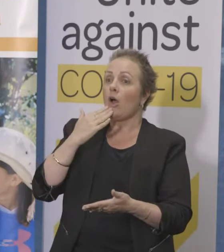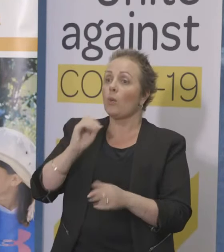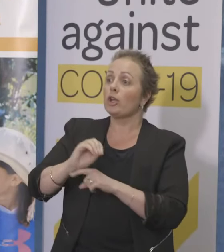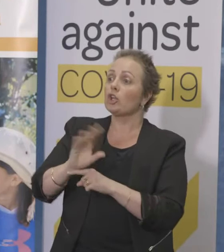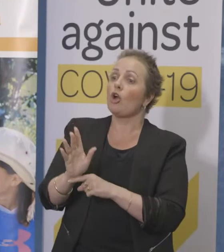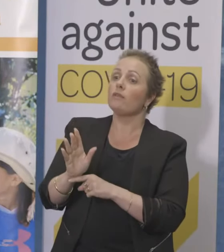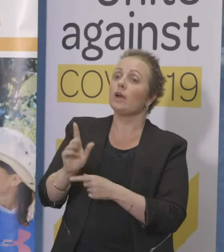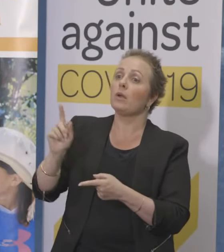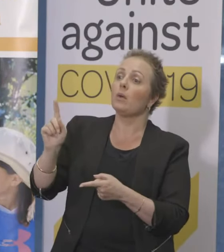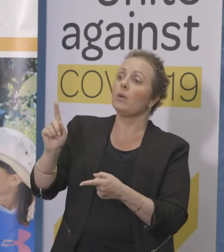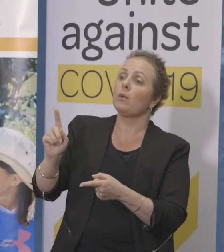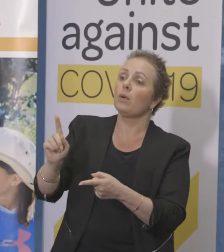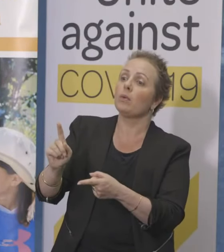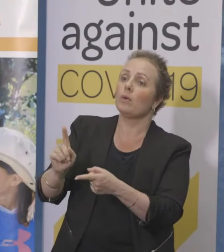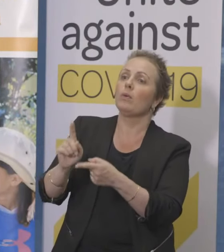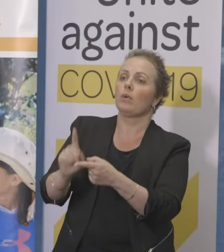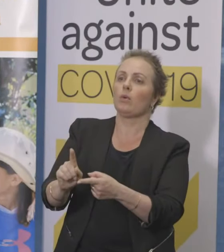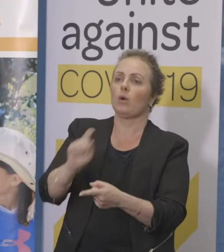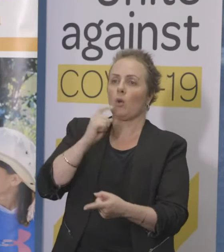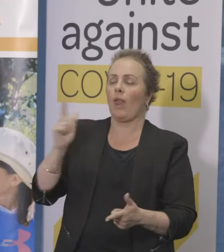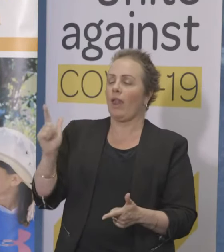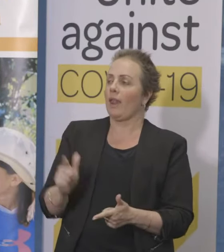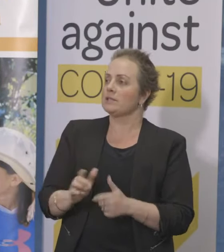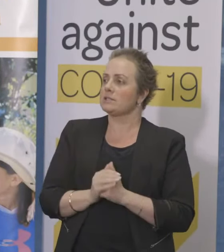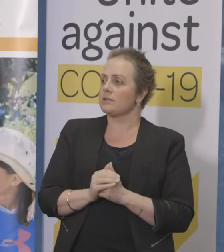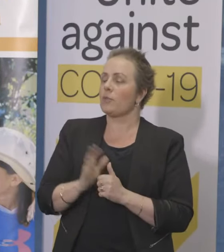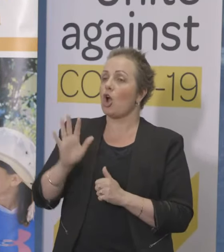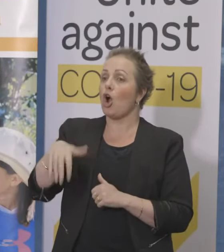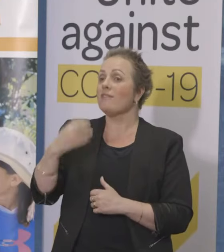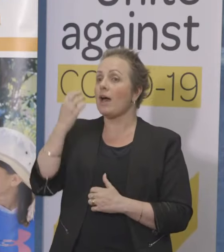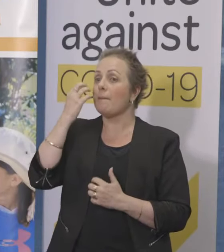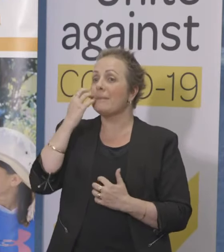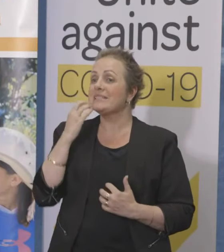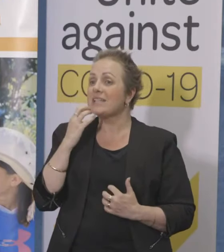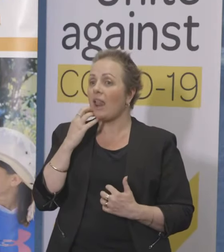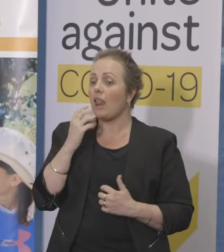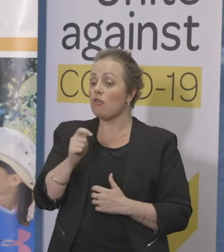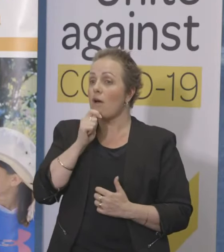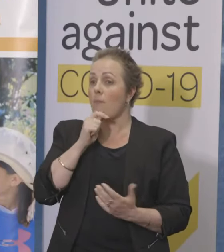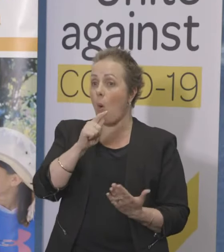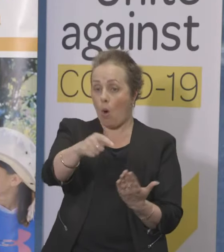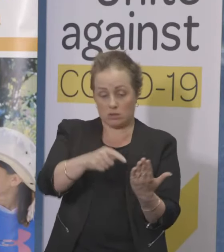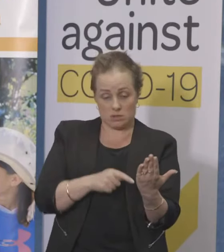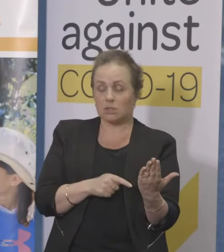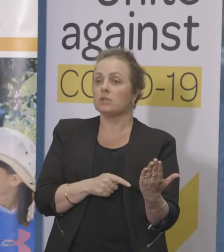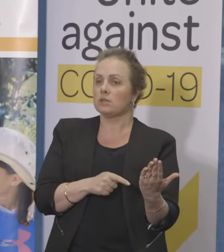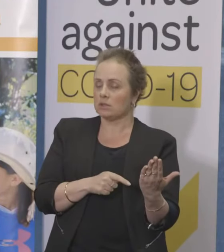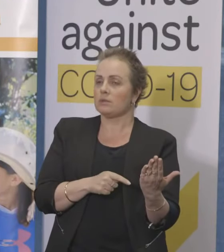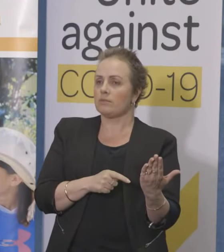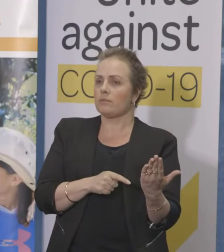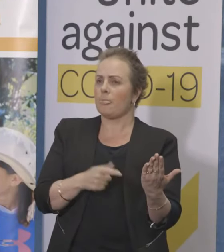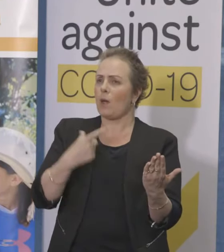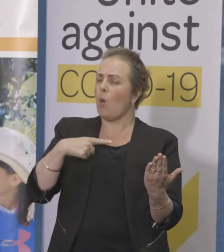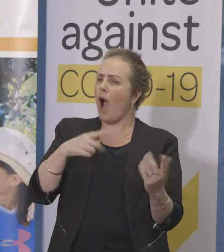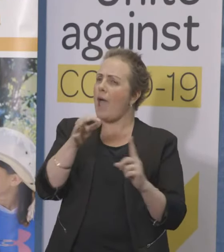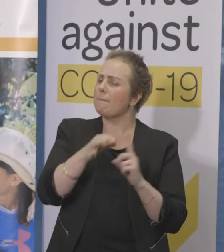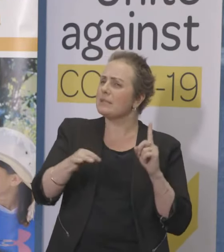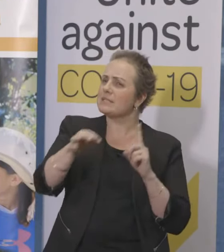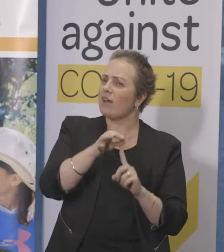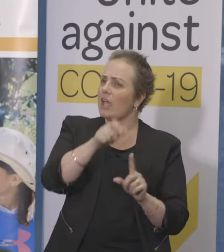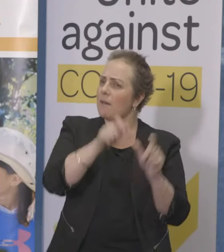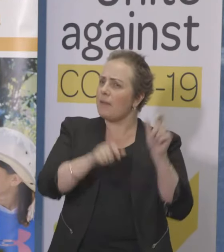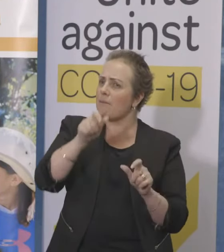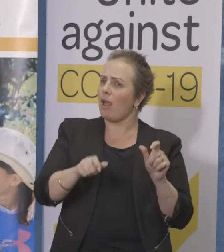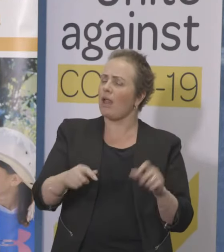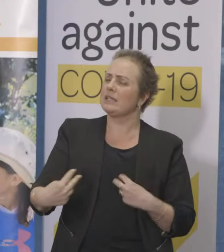have been seeded outside of Auckland. And just on the measles epidemic, or the measles report that's been put out, why were Pacific people